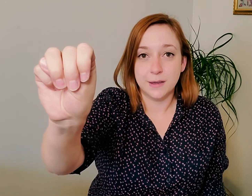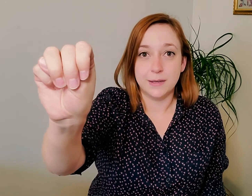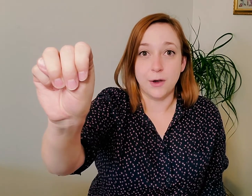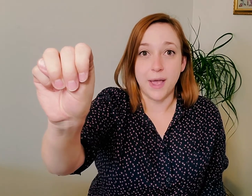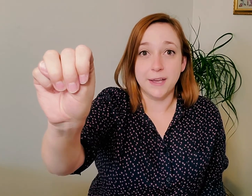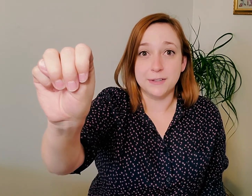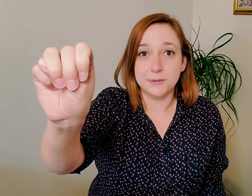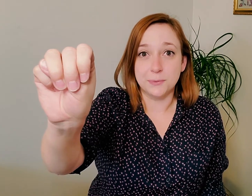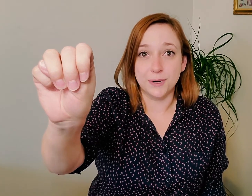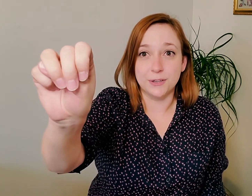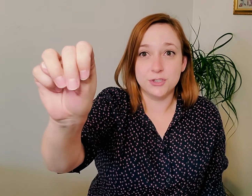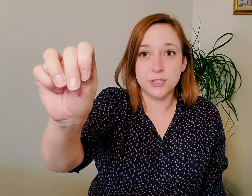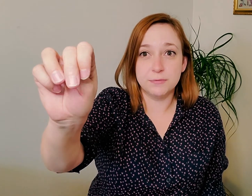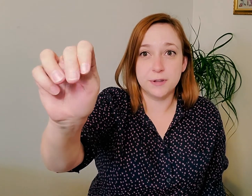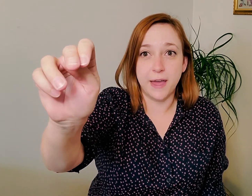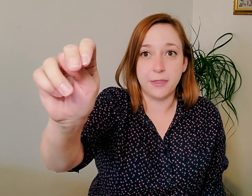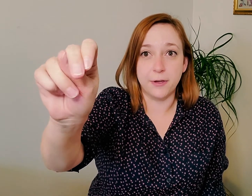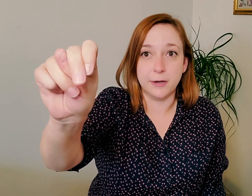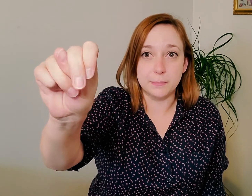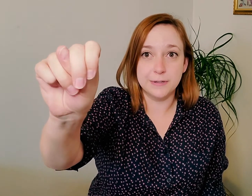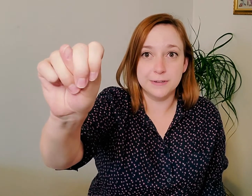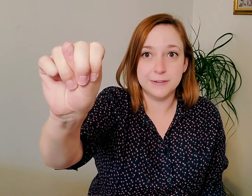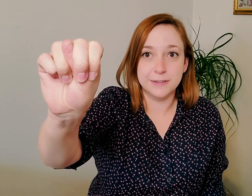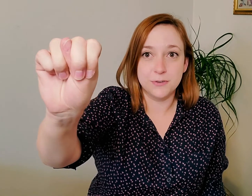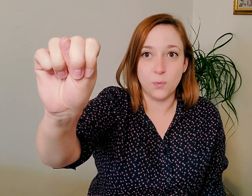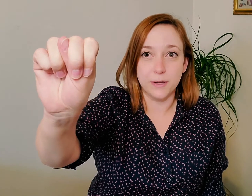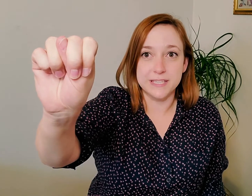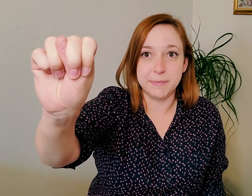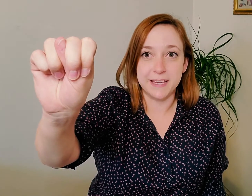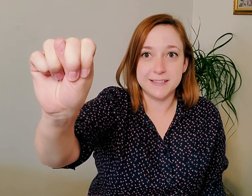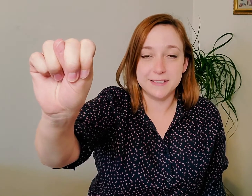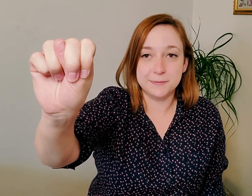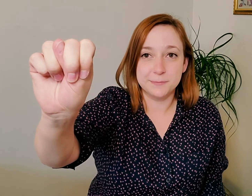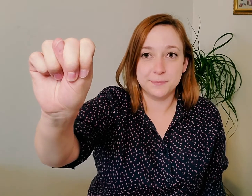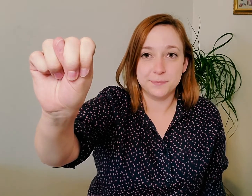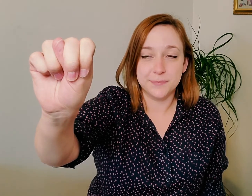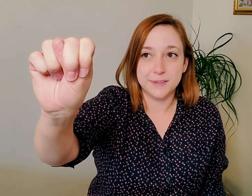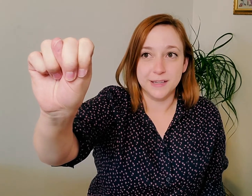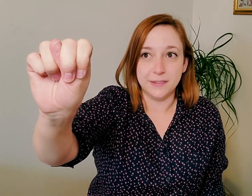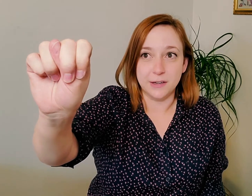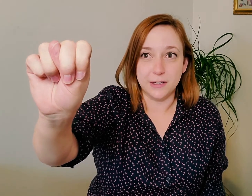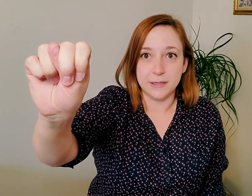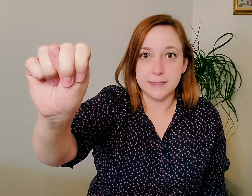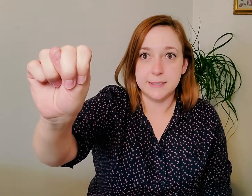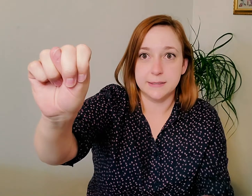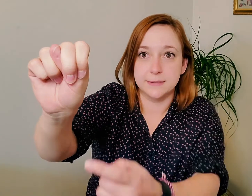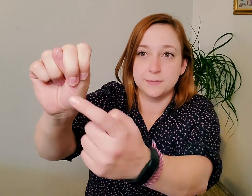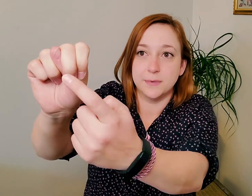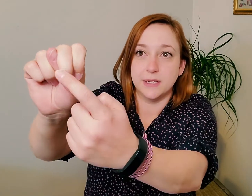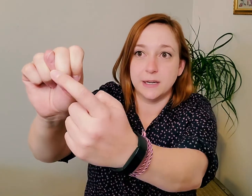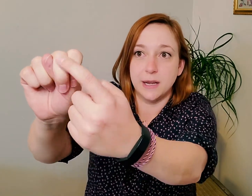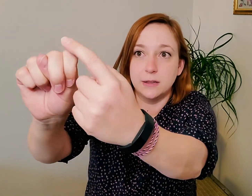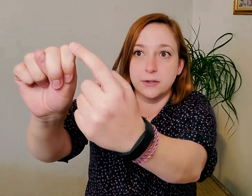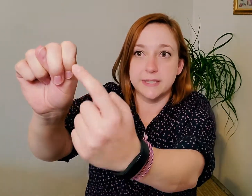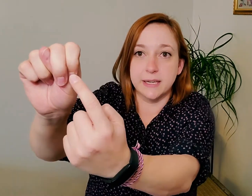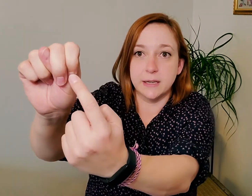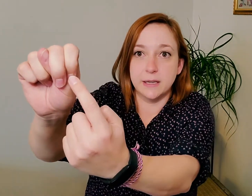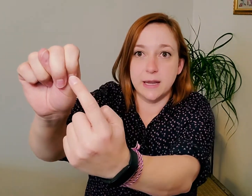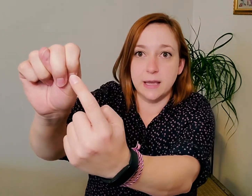Now N, we're going to shift that thumb one space, and there it is. And it kind of looks like an N.